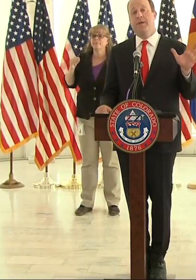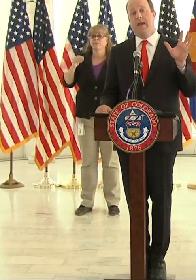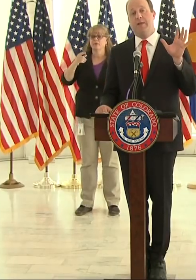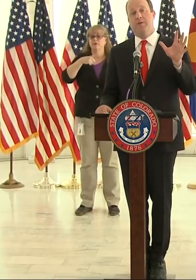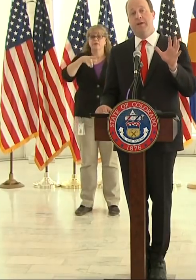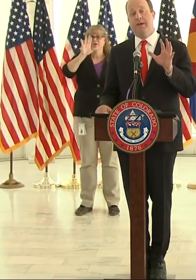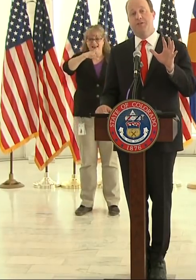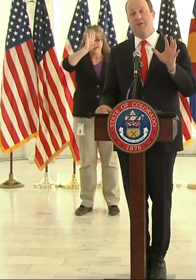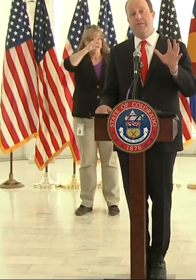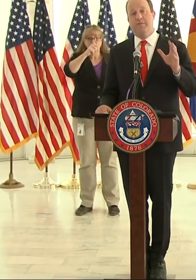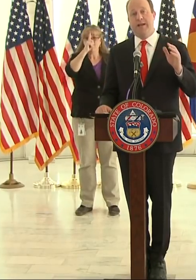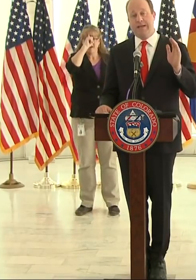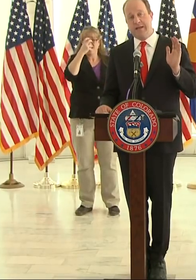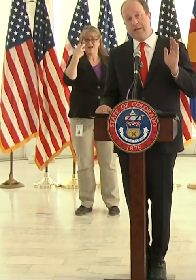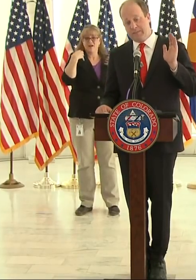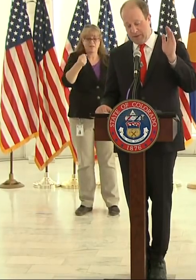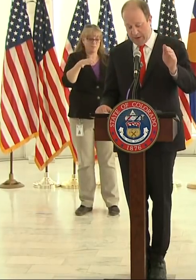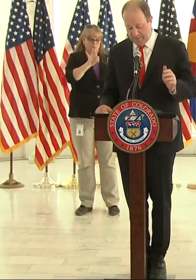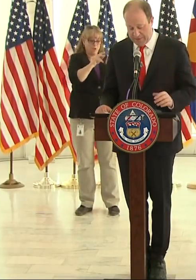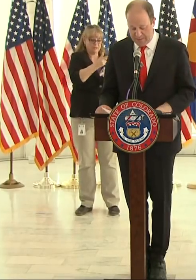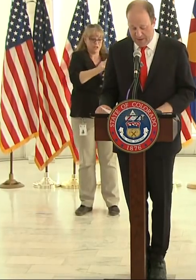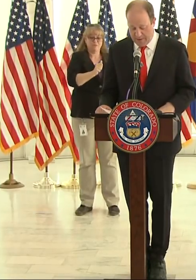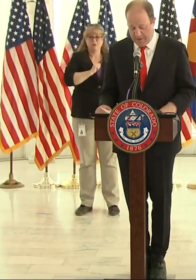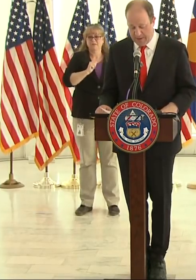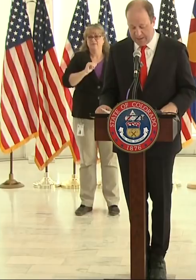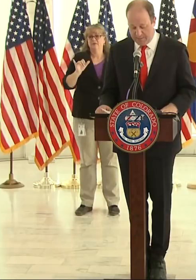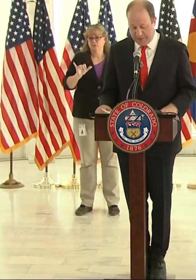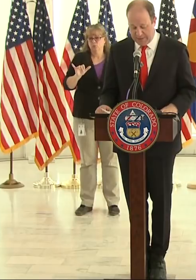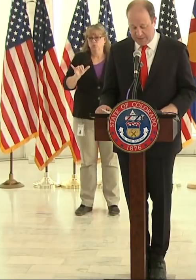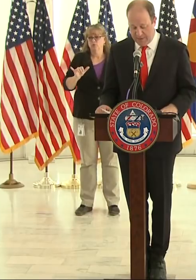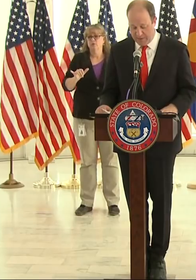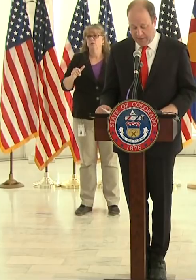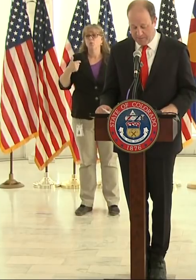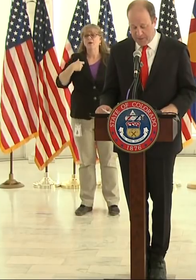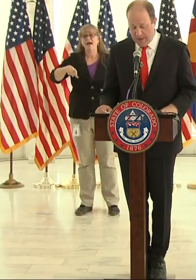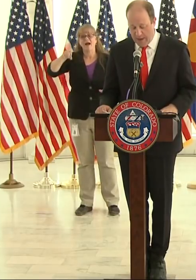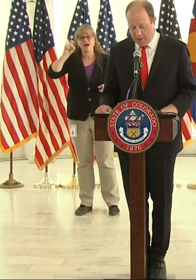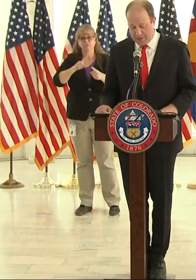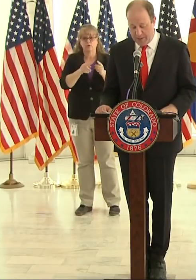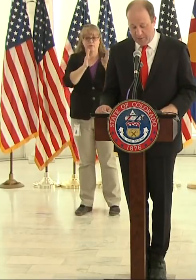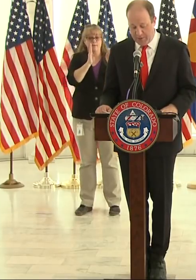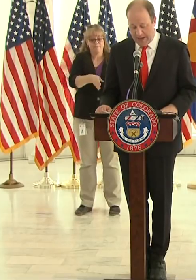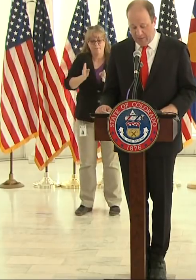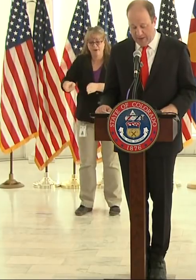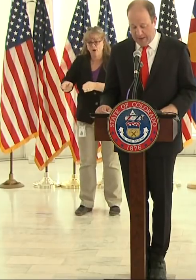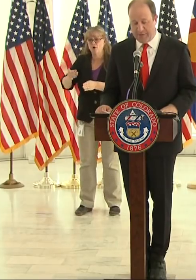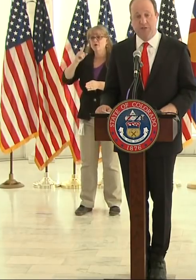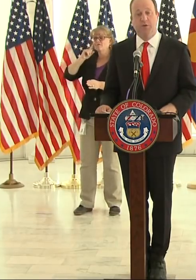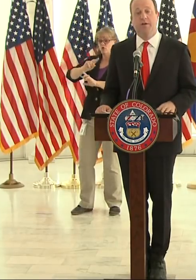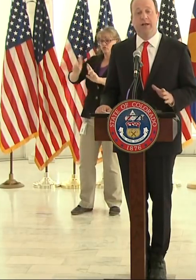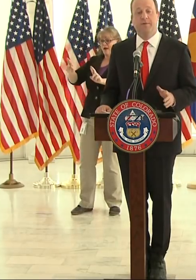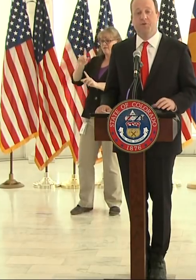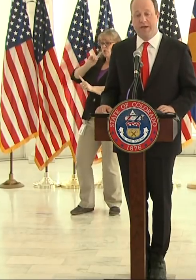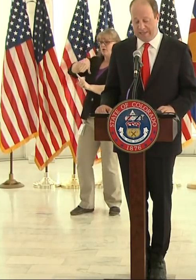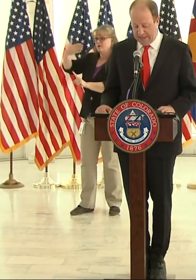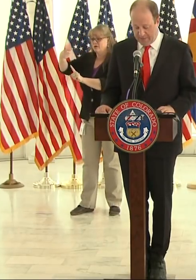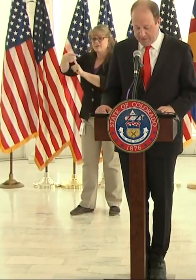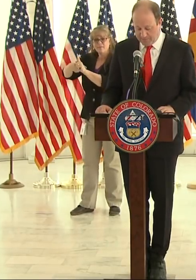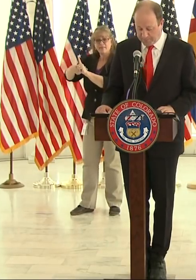pattern and really make sure that everybody can be ready for this marathon and complete this marathon. I want to talk with you now about how things will look on